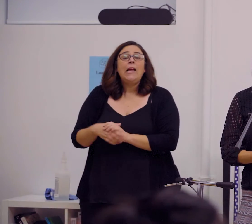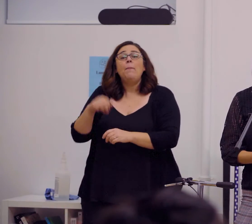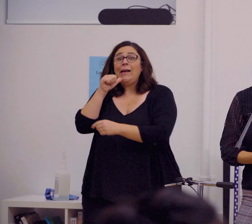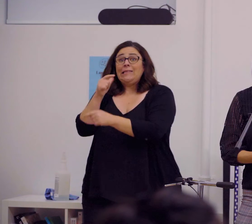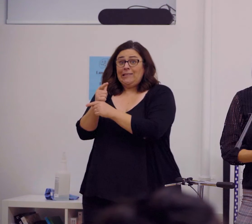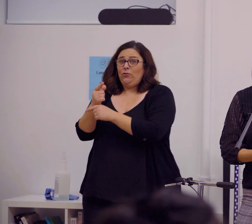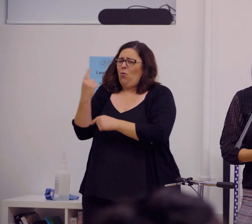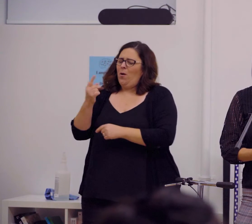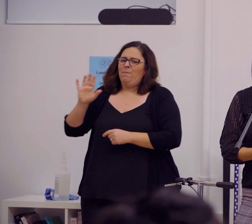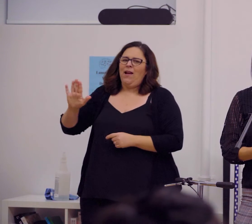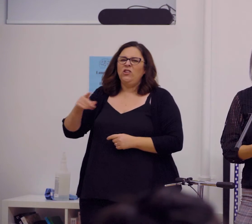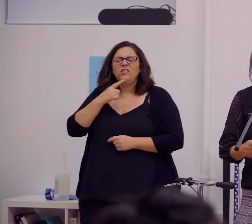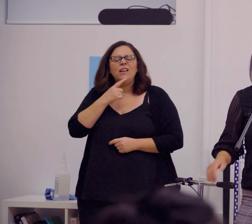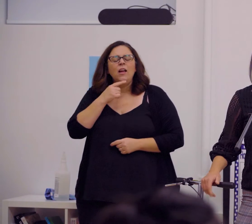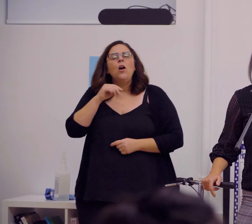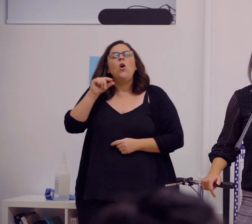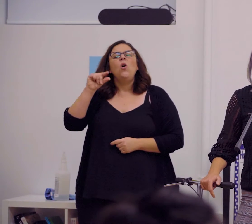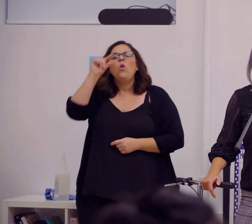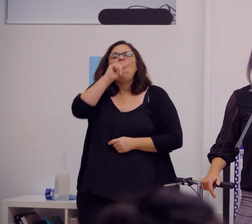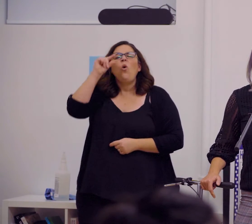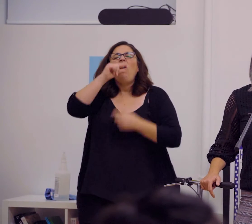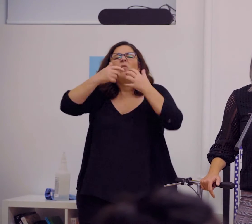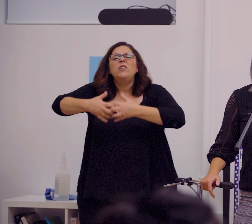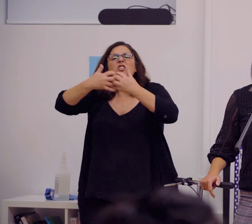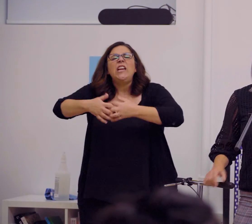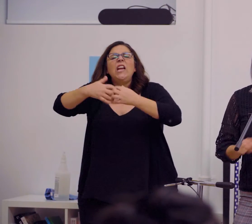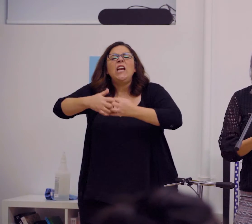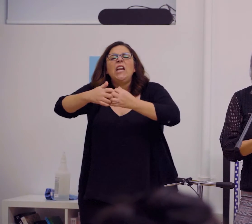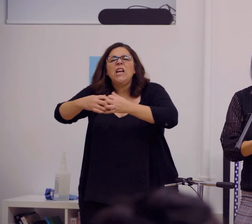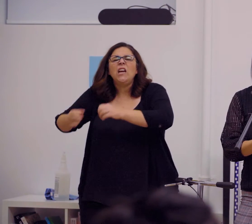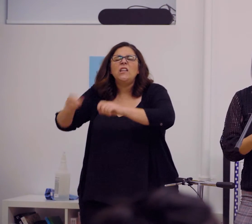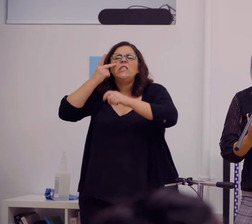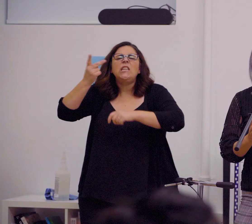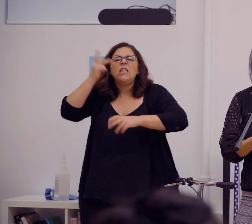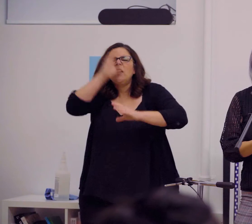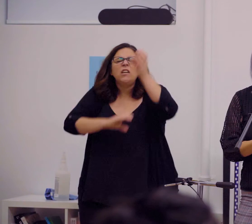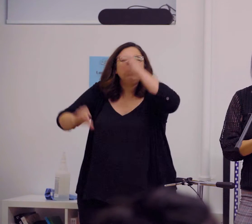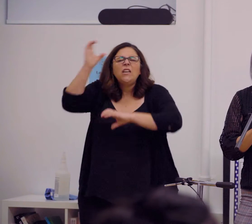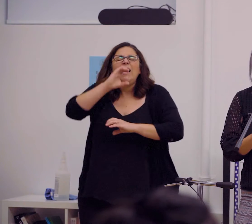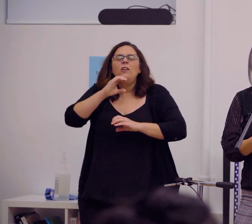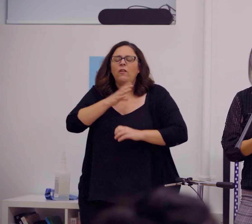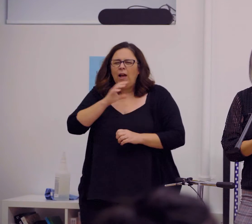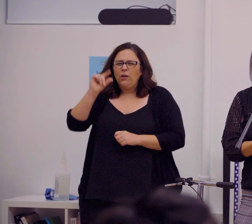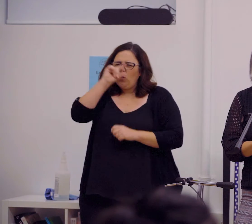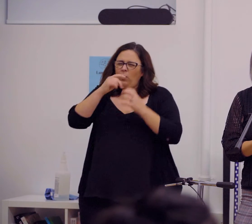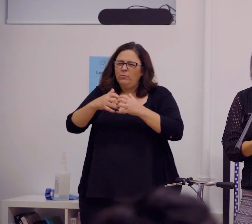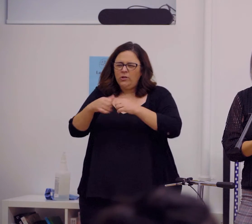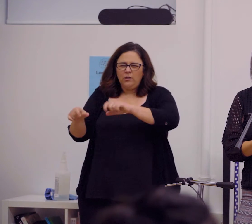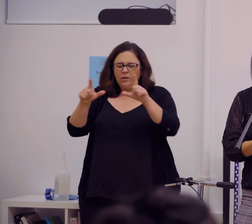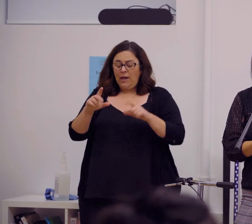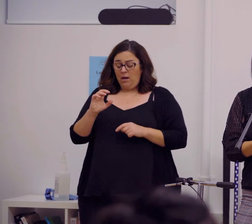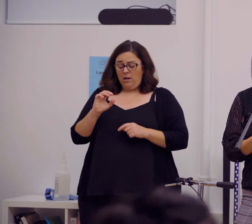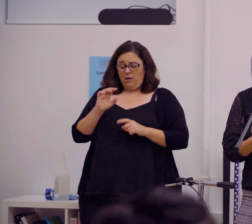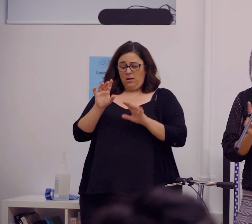would say, just pull out the Google machine and see what we find. So I did. I'm still not sure I can use